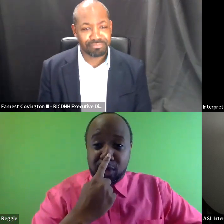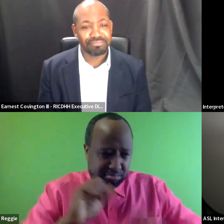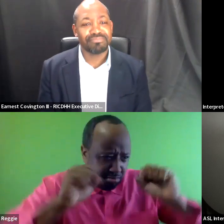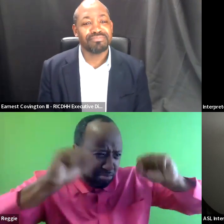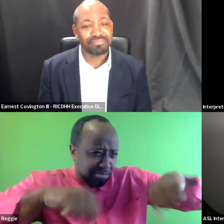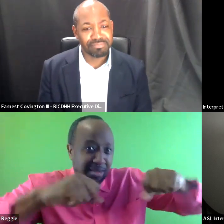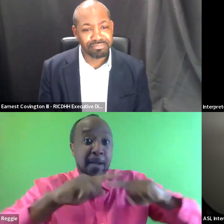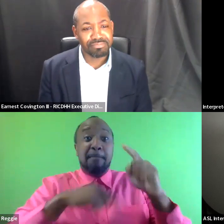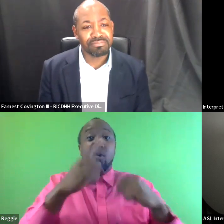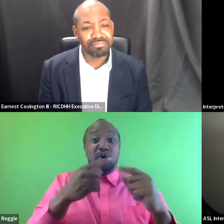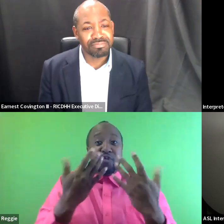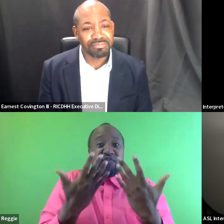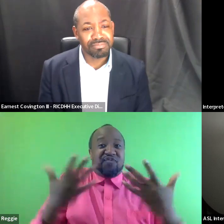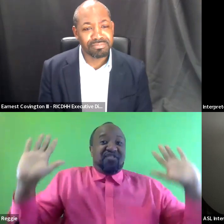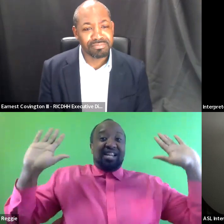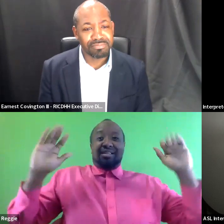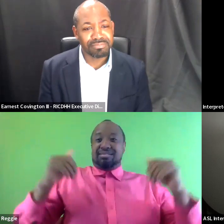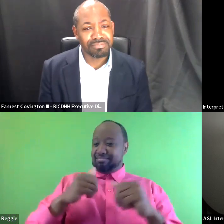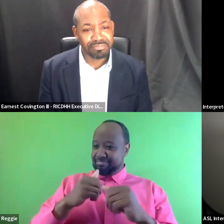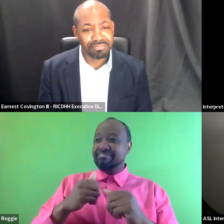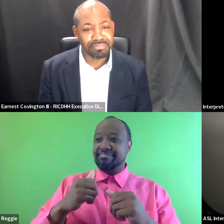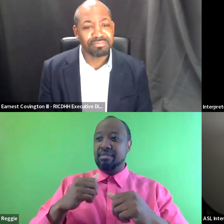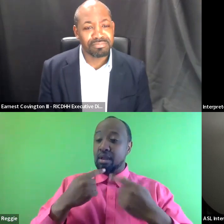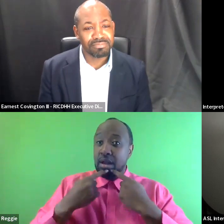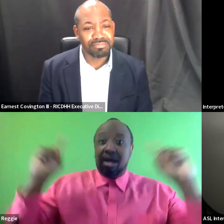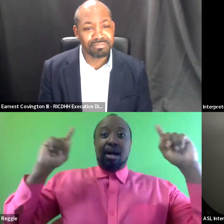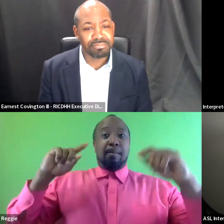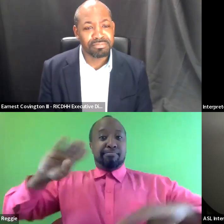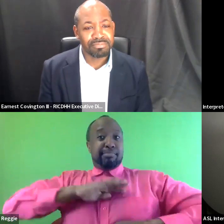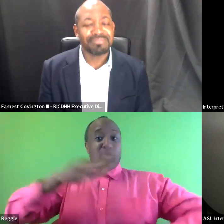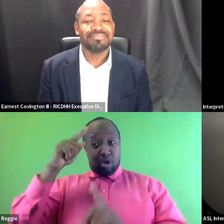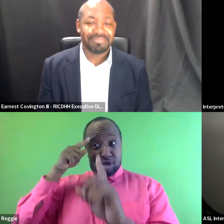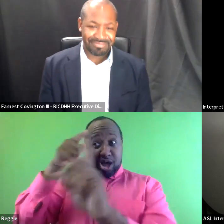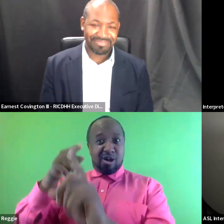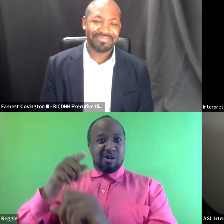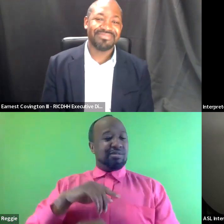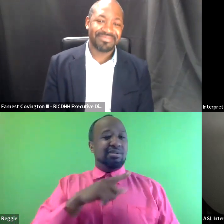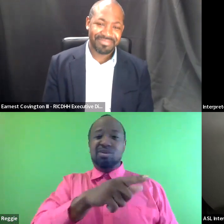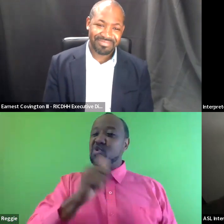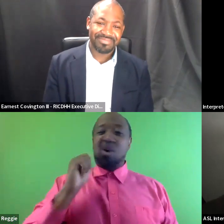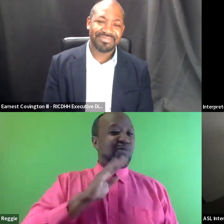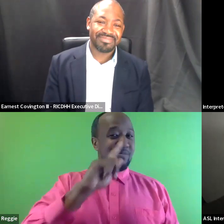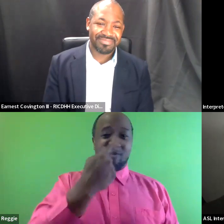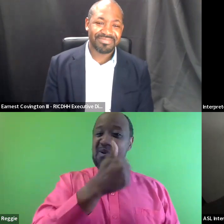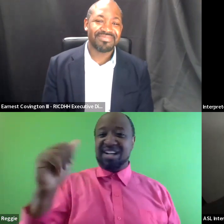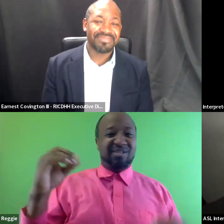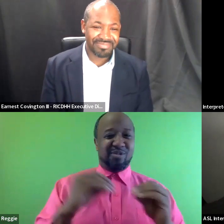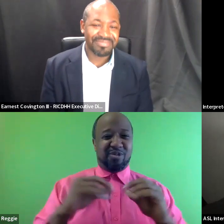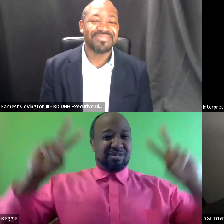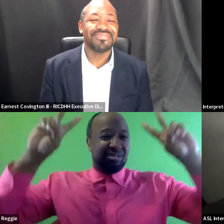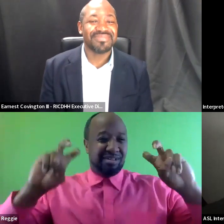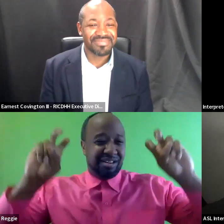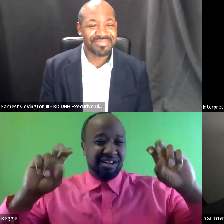yeah, it's boring at times. It is boring. But when that part is done and you've